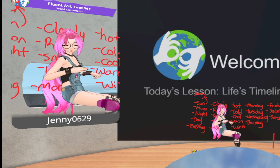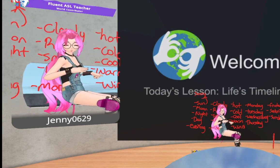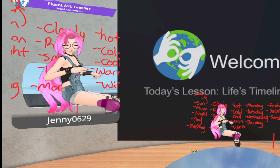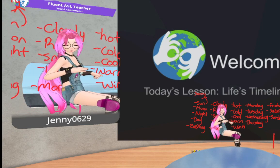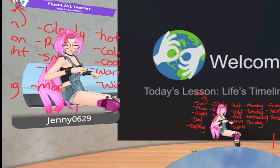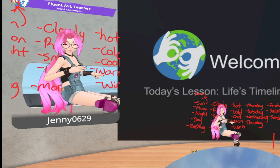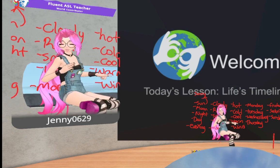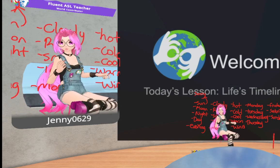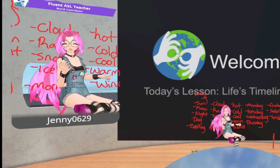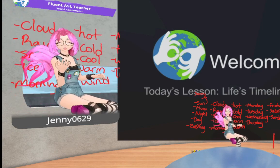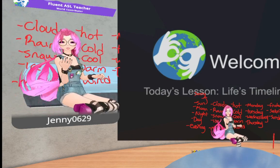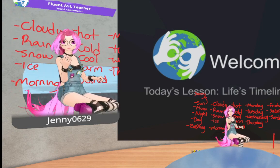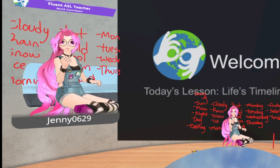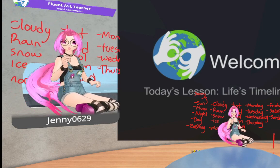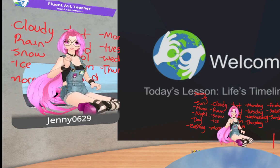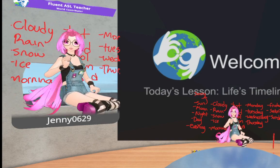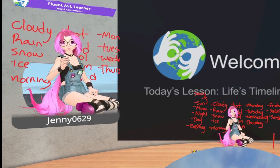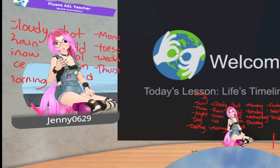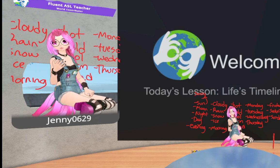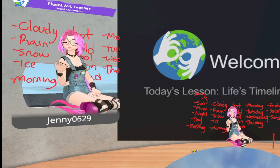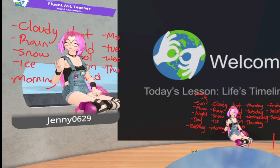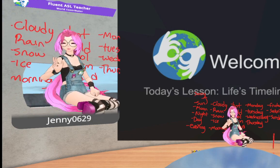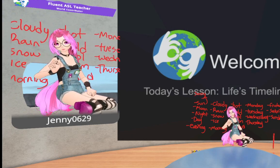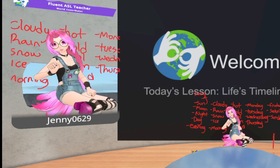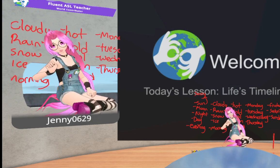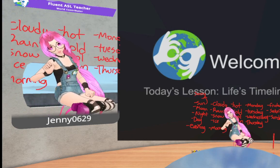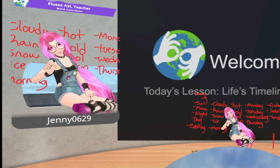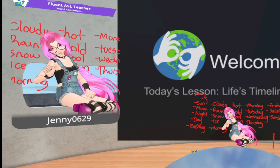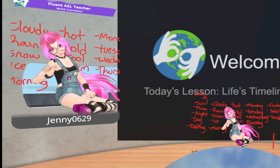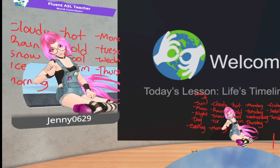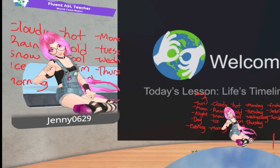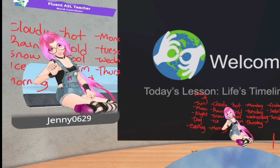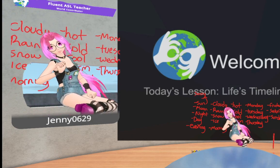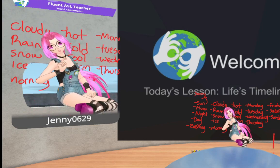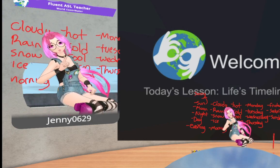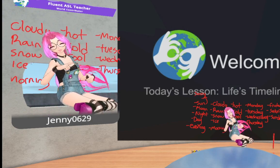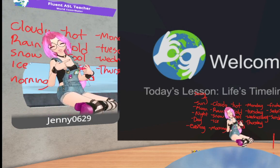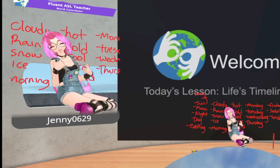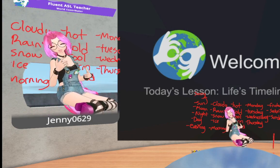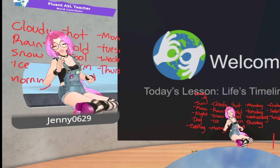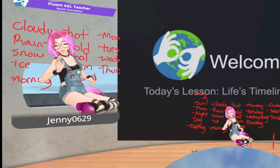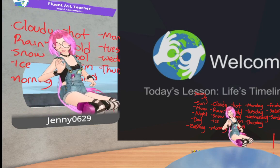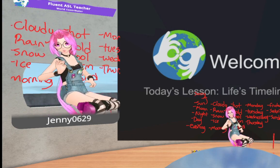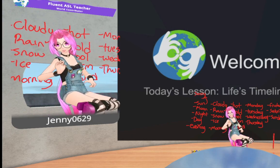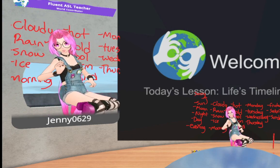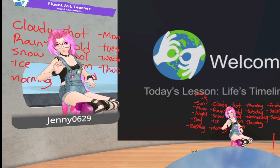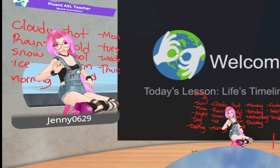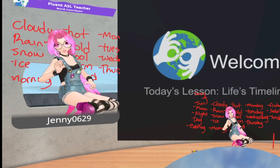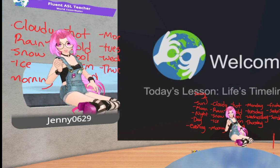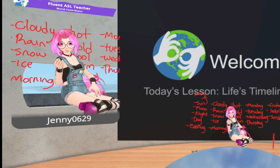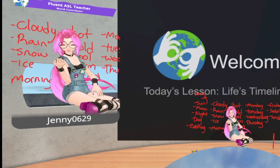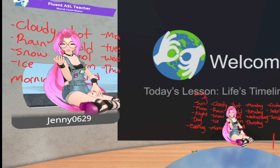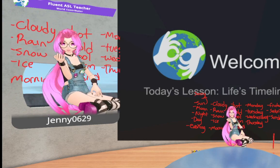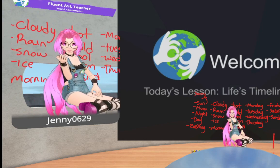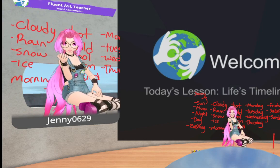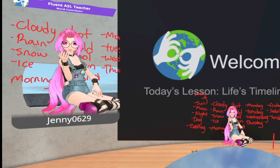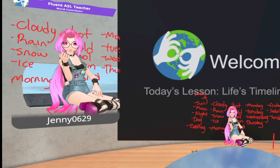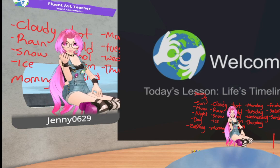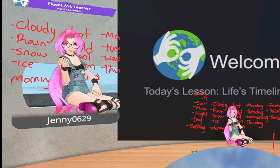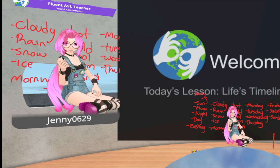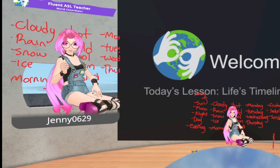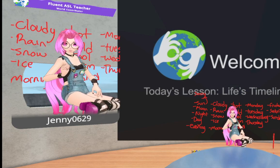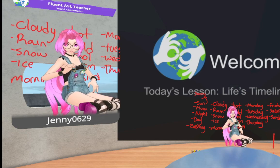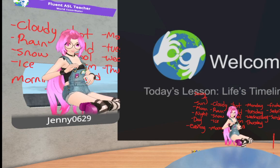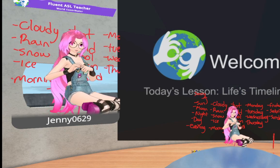No? No. Okay. So in VR, you could do a fist. In real life, I would do what I call the Mamma